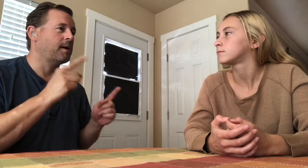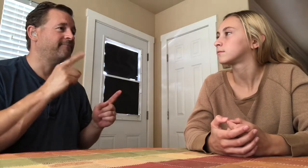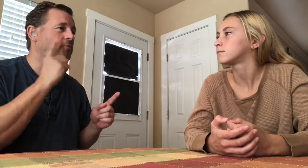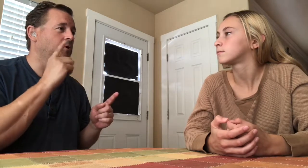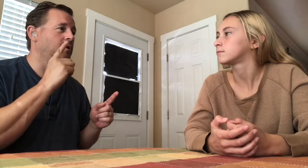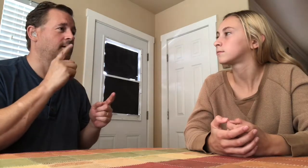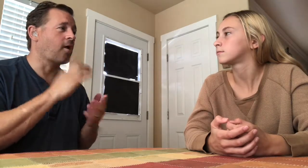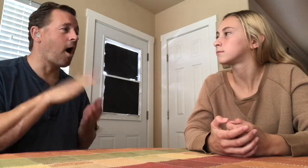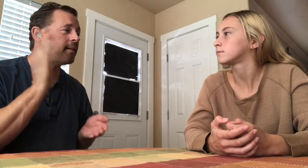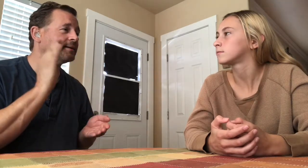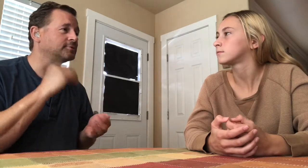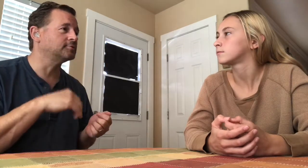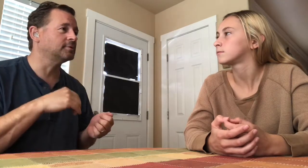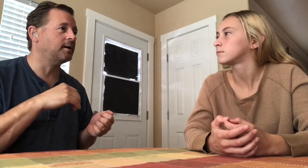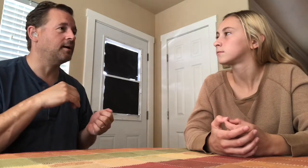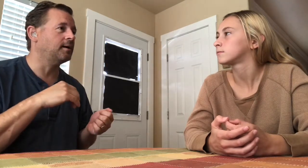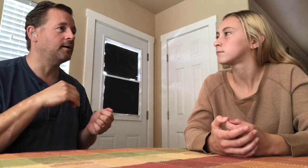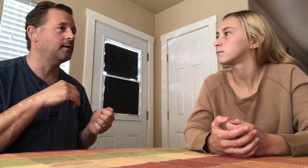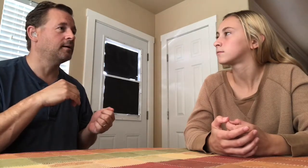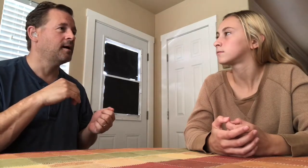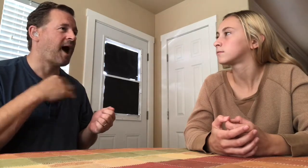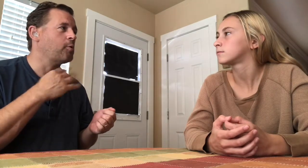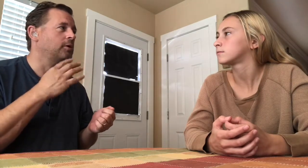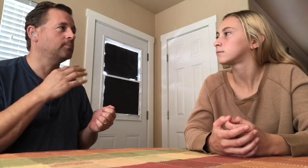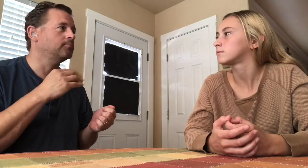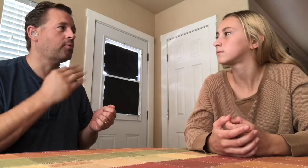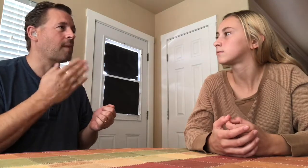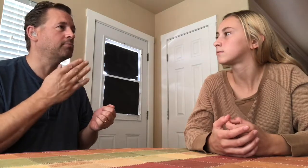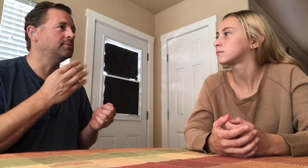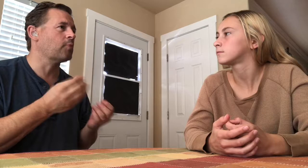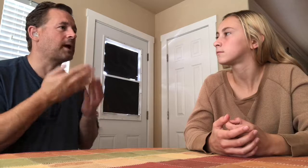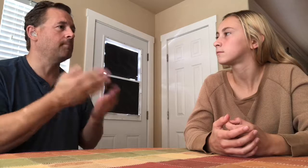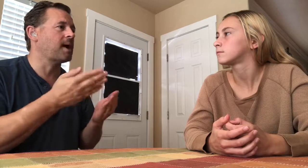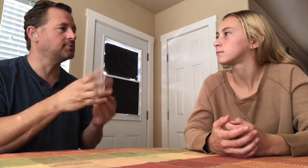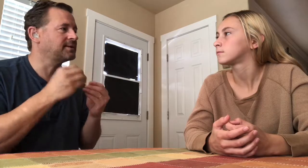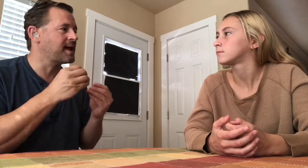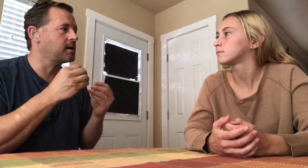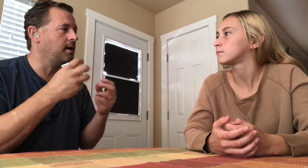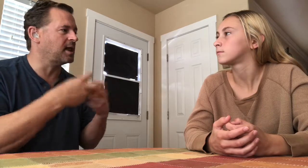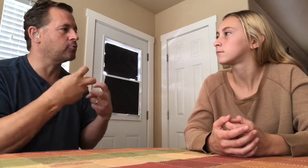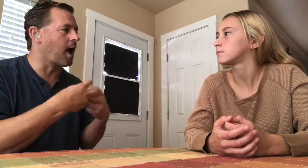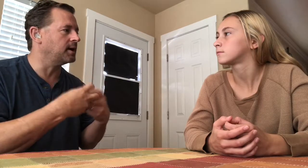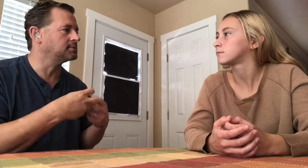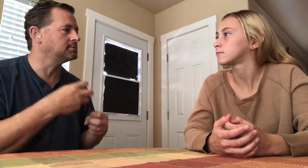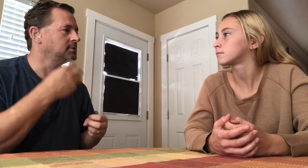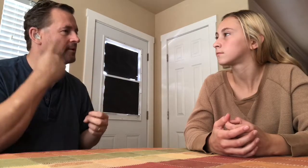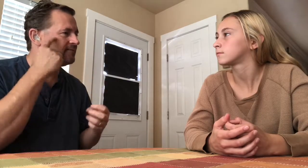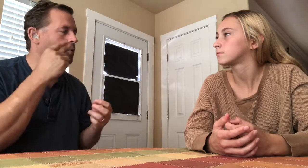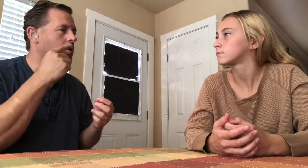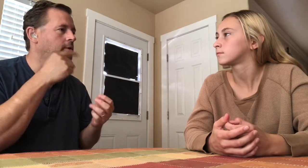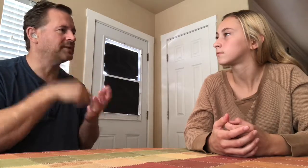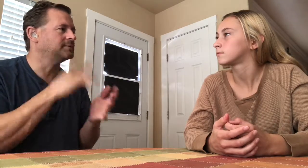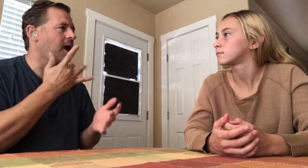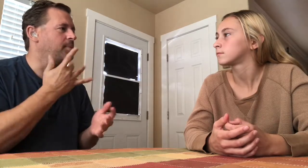But for college, I would probably recommend to take electronics for the type of